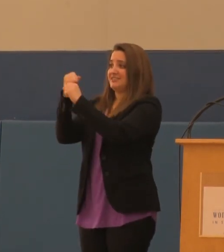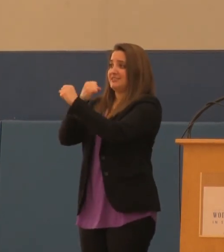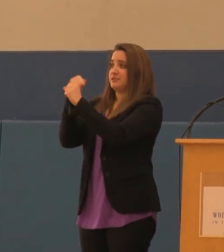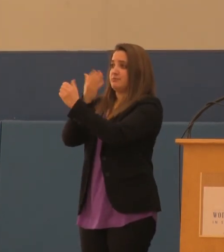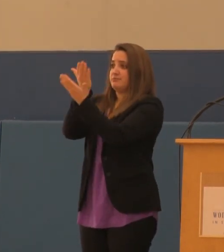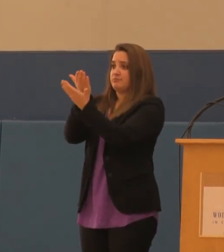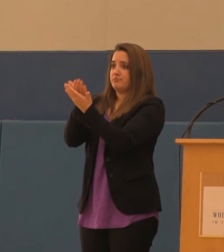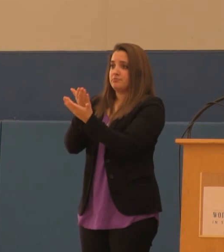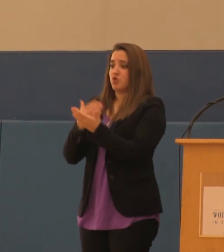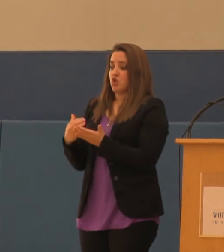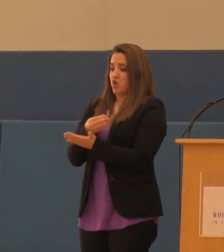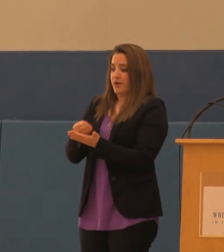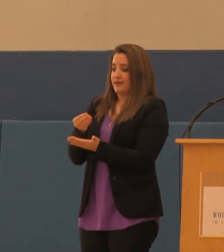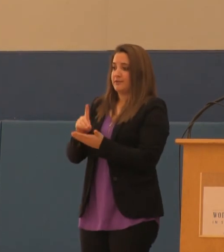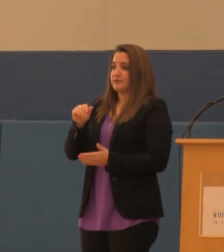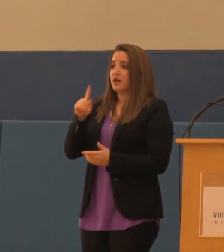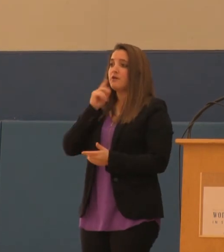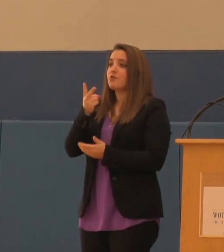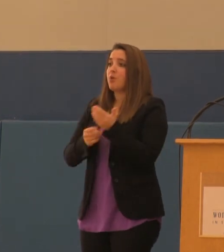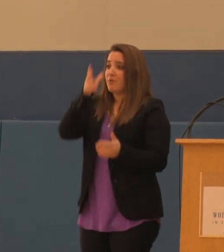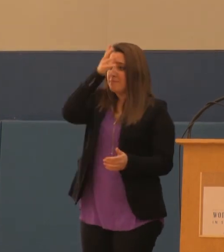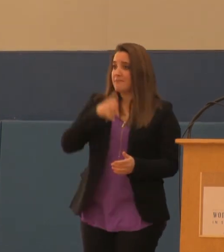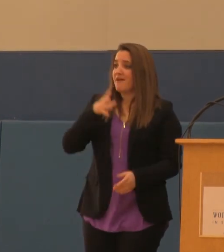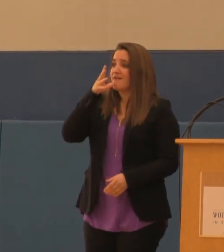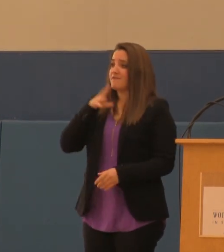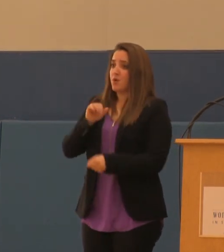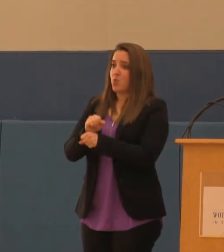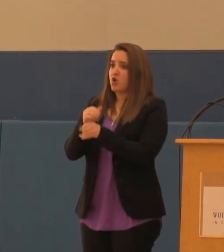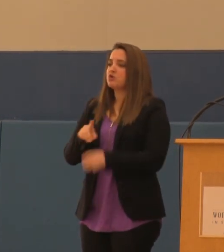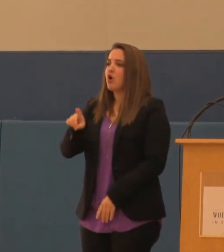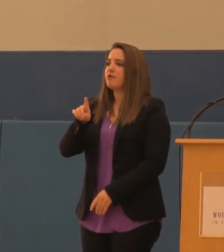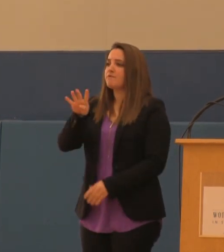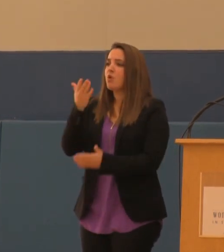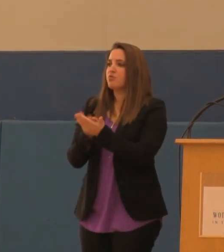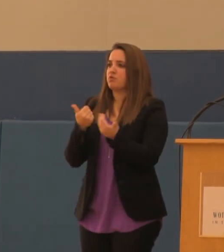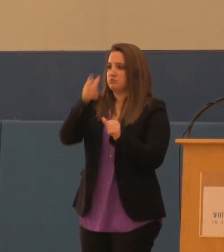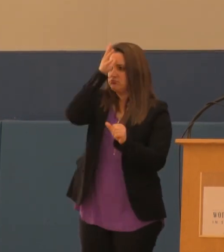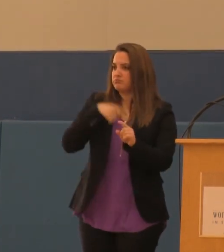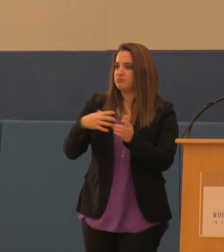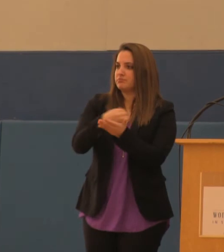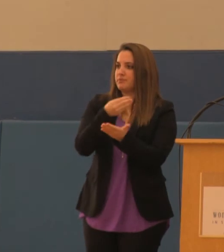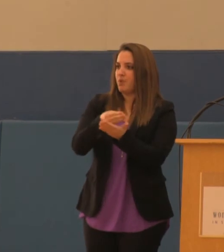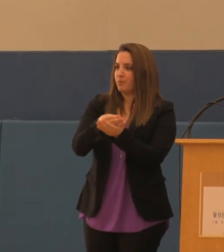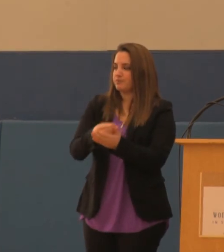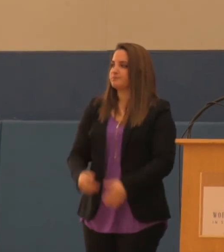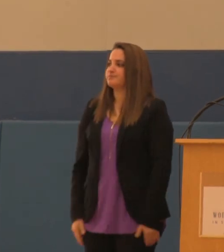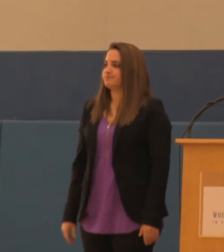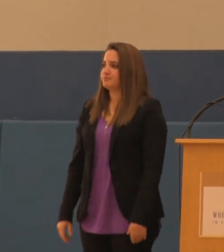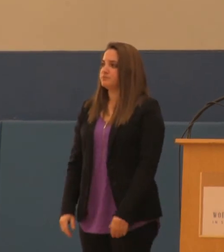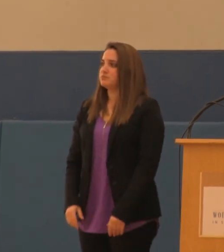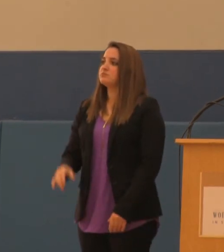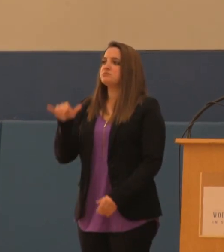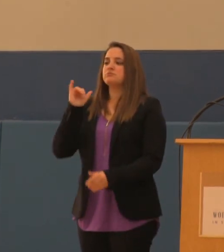Statistics provides earning data for both male and female workers. This suggests that the gender wage gap is almost